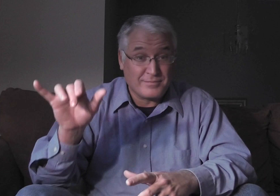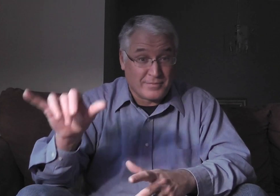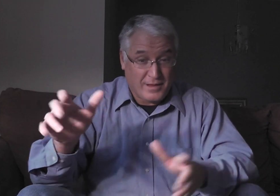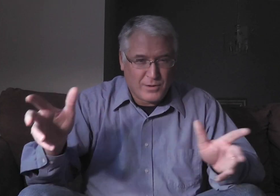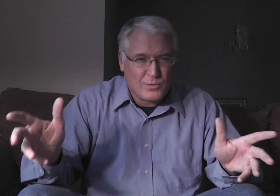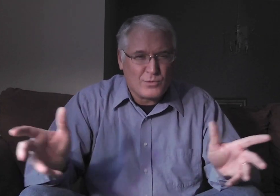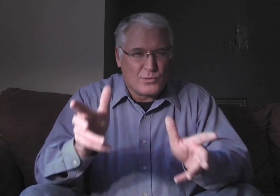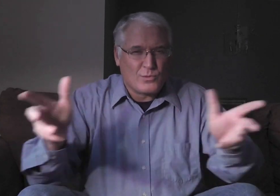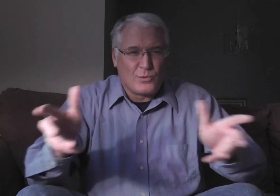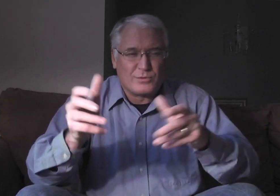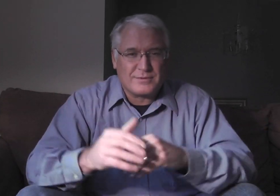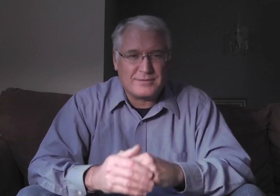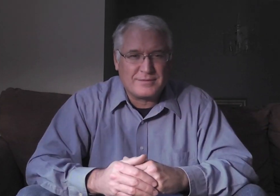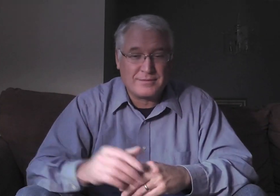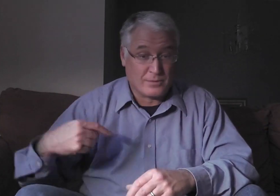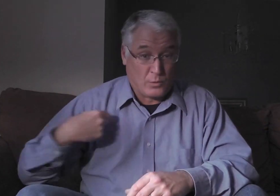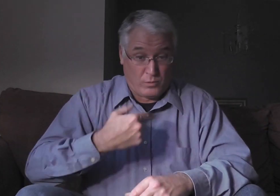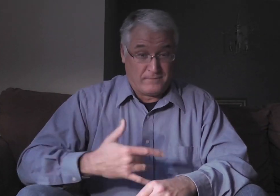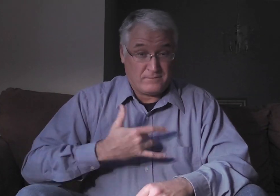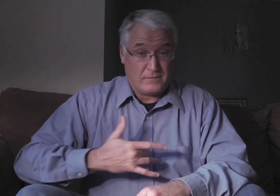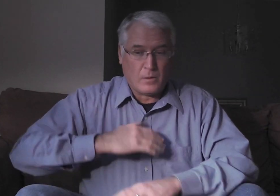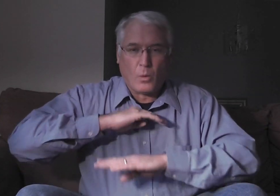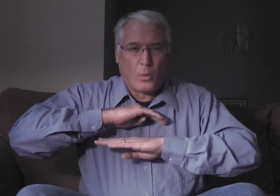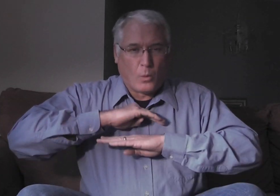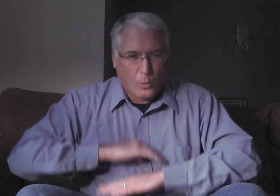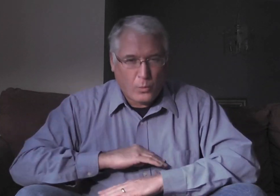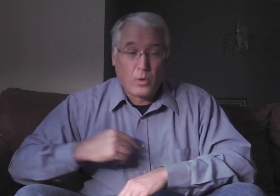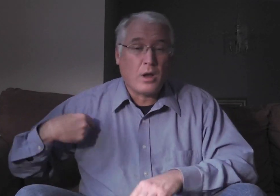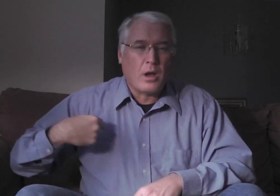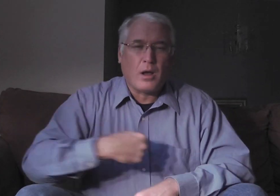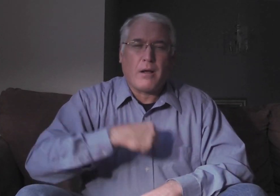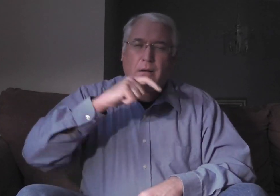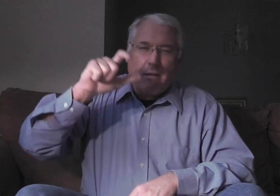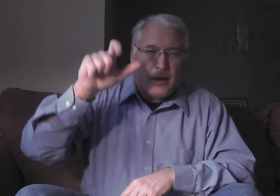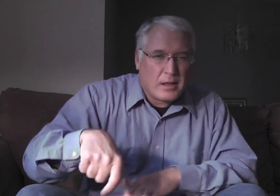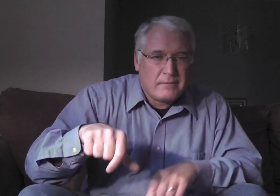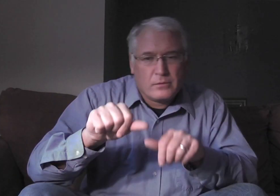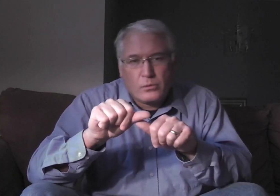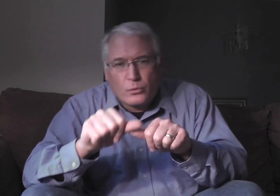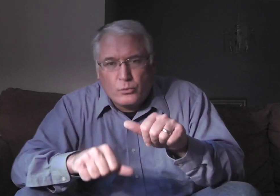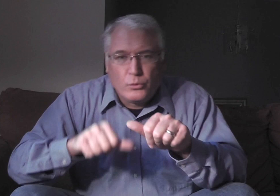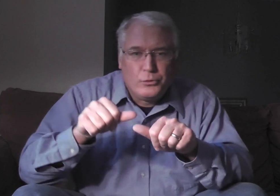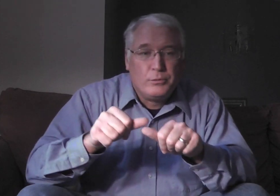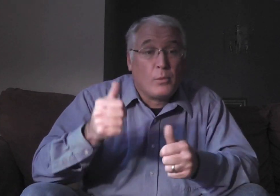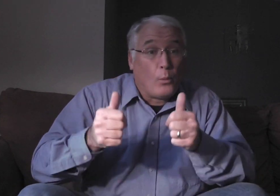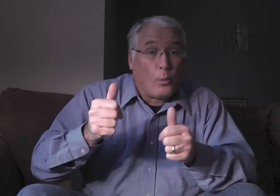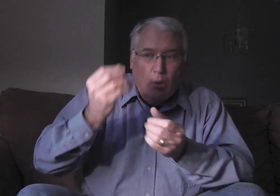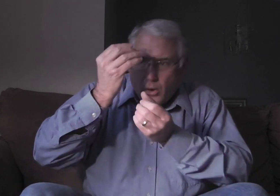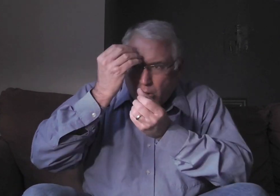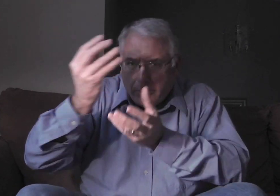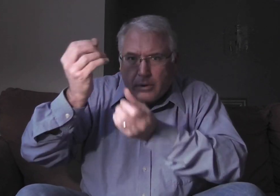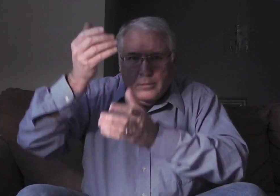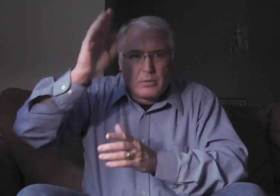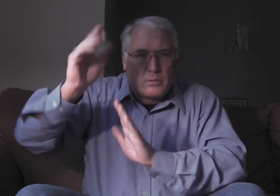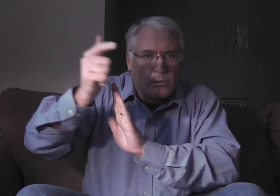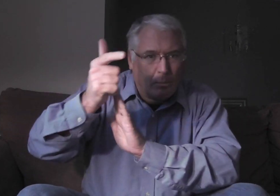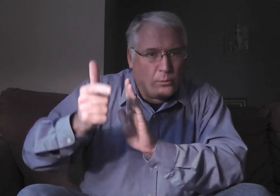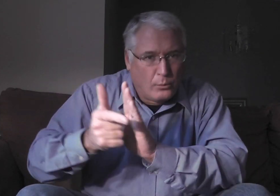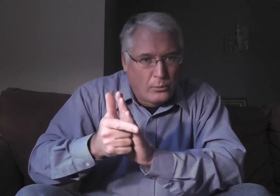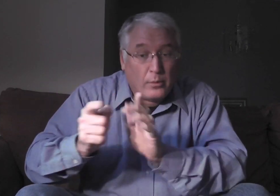Oh, that is encouragement to us. We can feel relieved that we don't have to be circumcised. We don't have